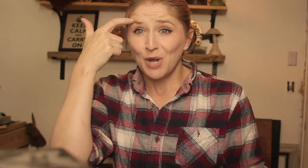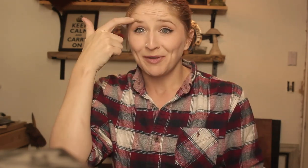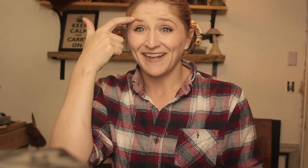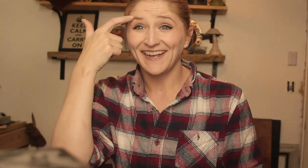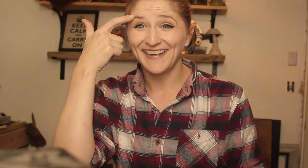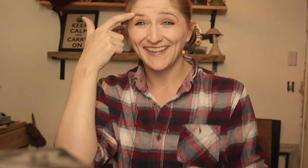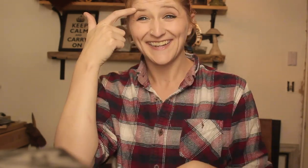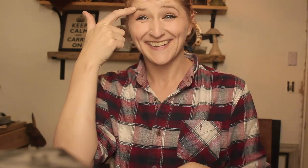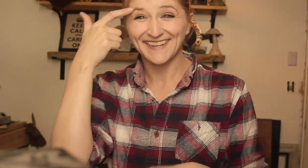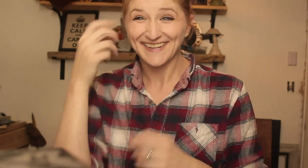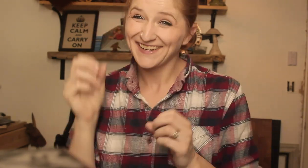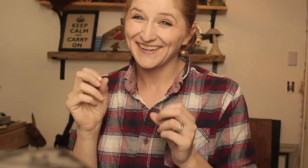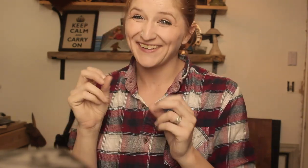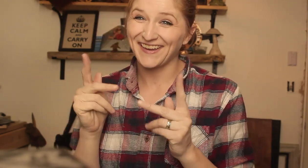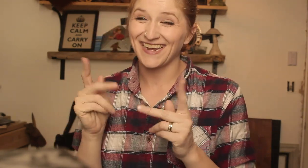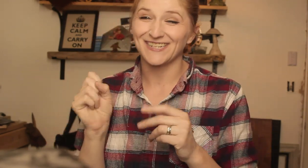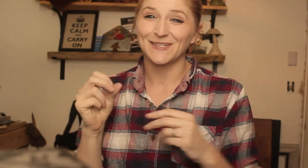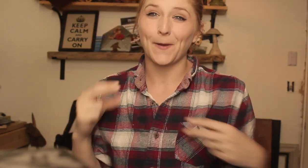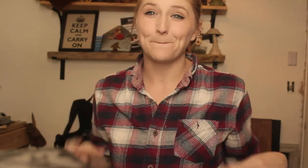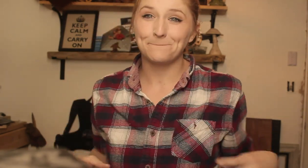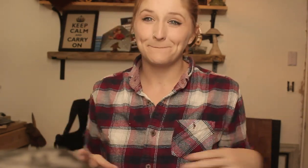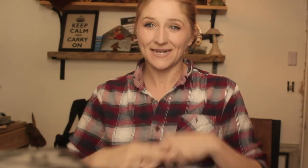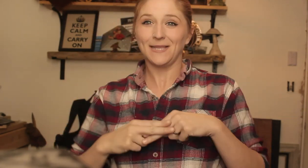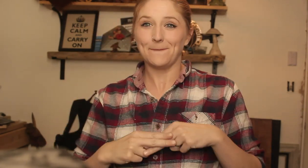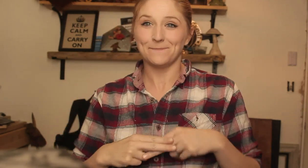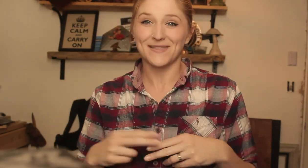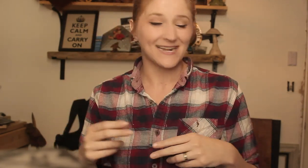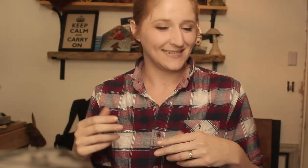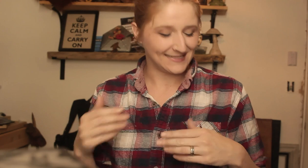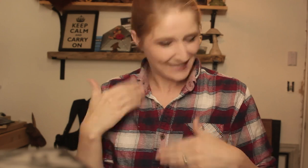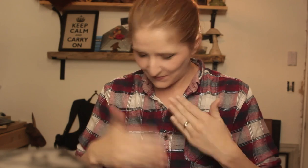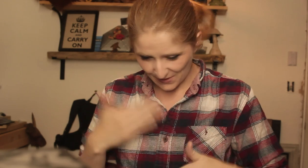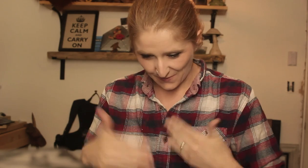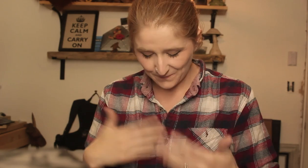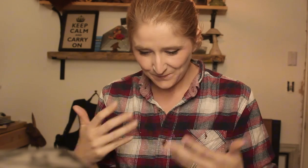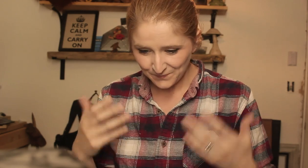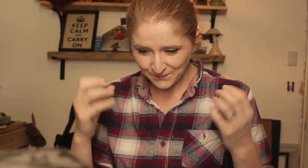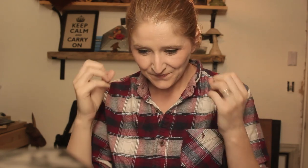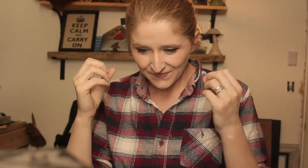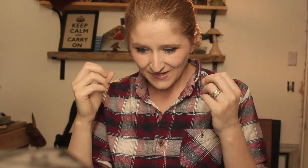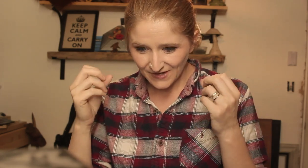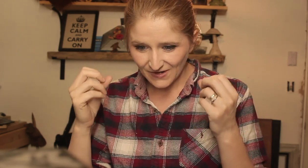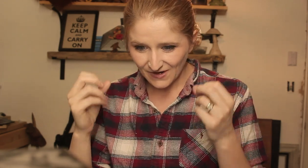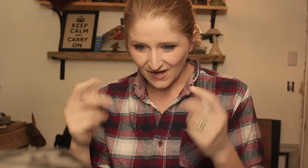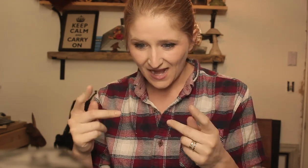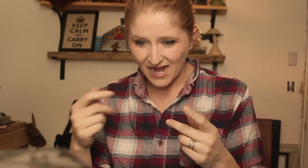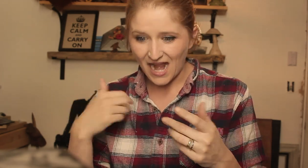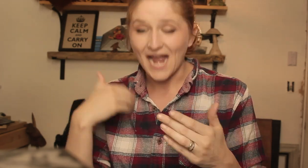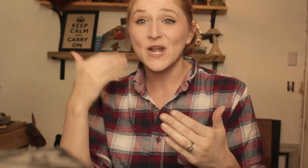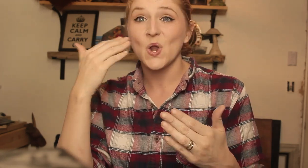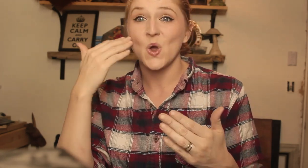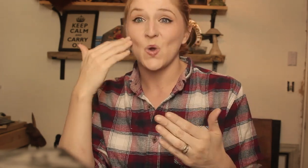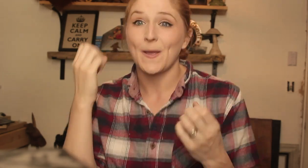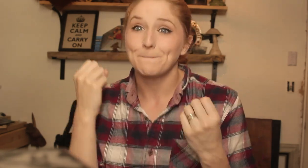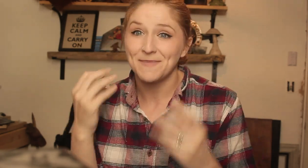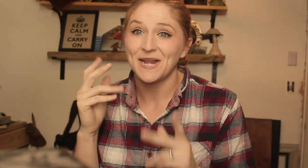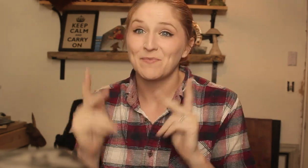trauma. Okay, so buckle up because here we go. I know that many